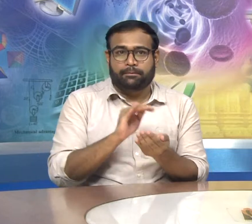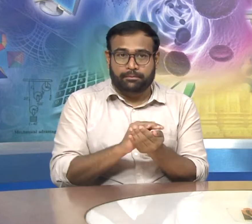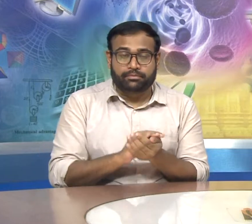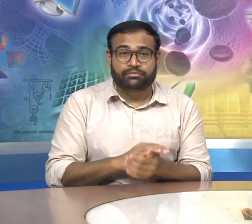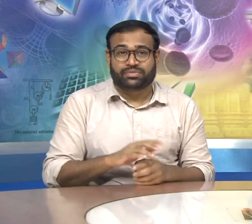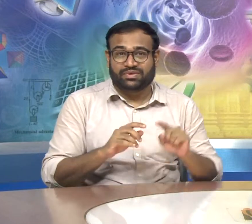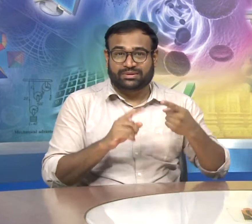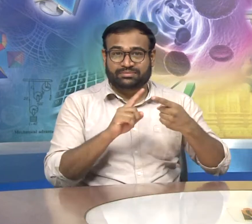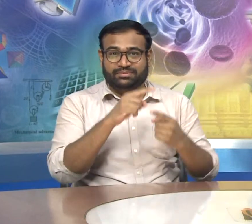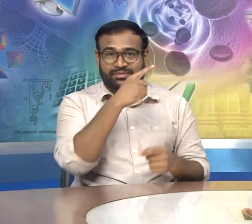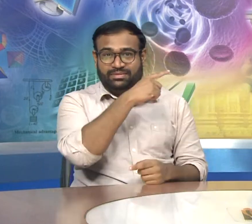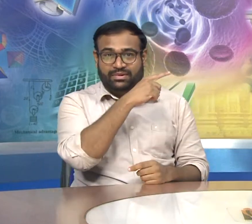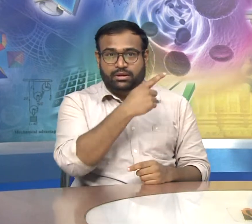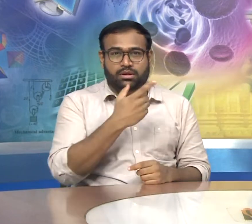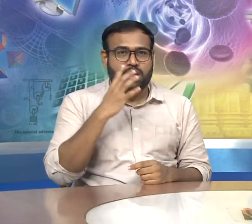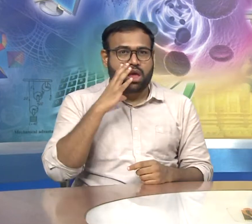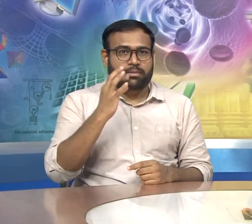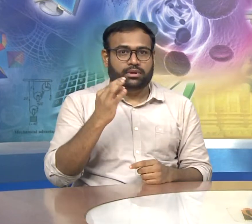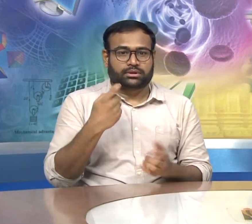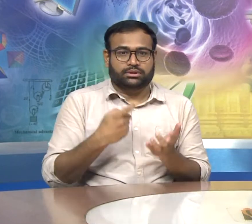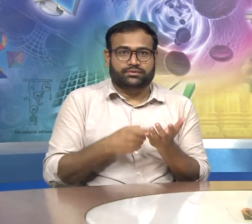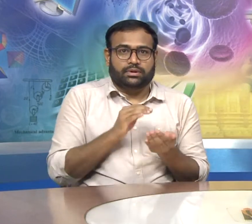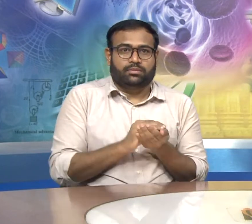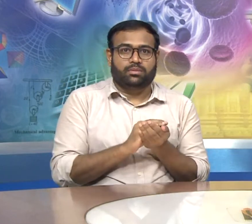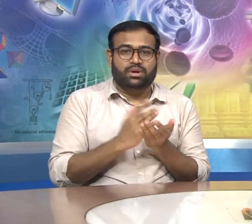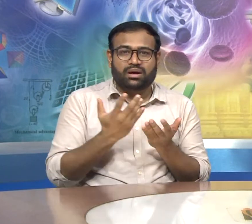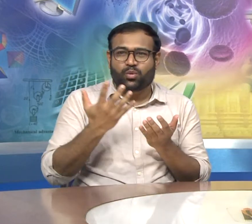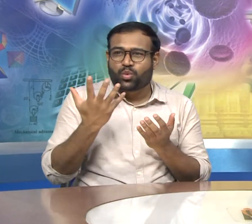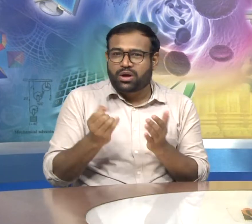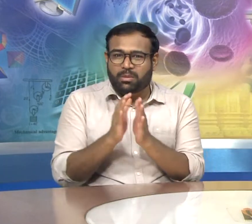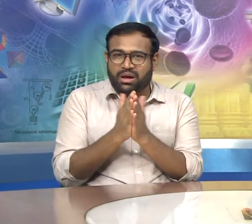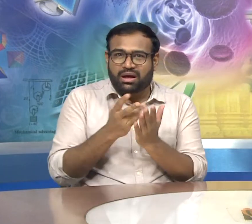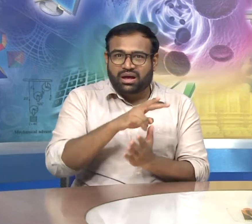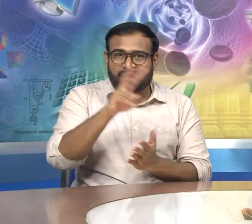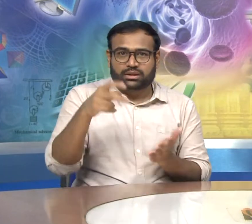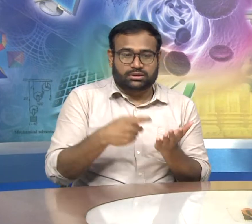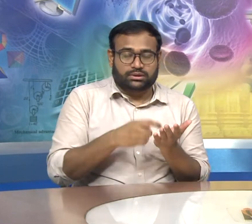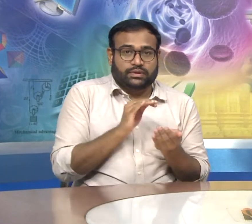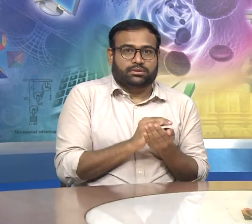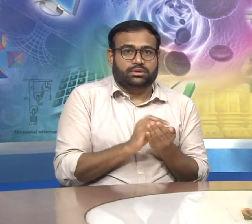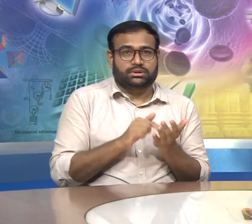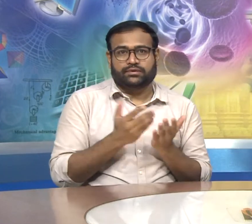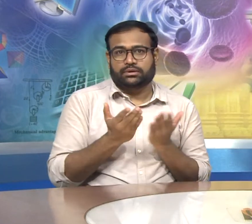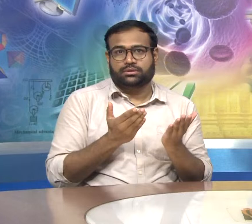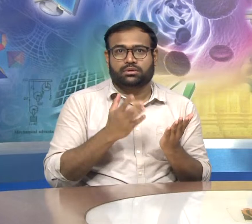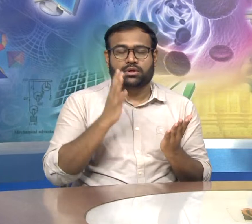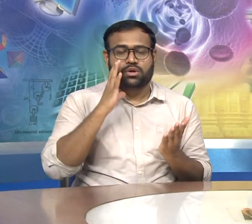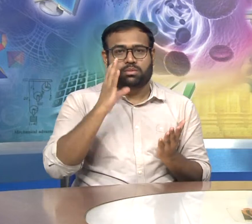documents. Point number 1, reservation of the document is important